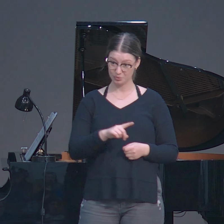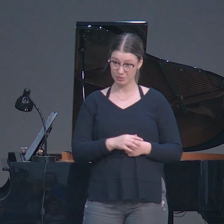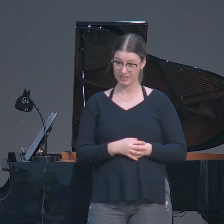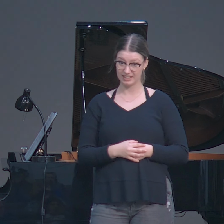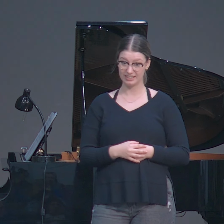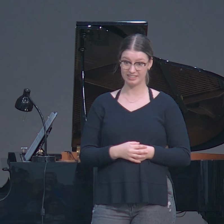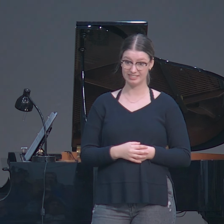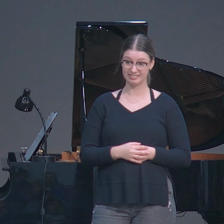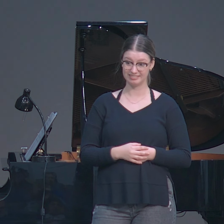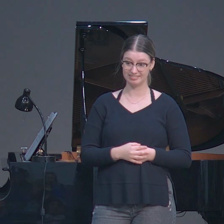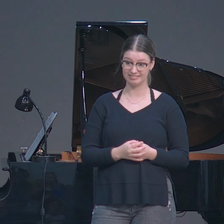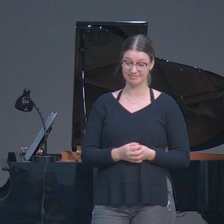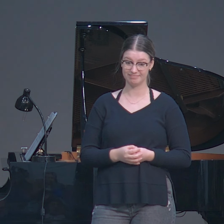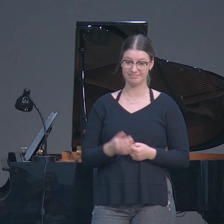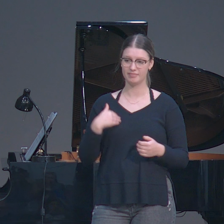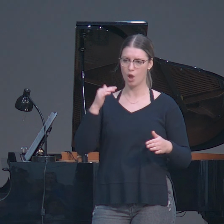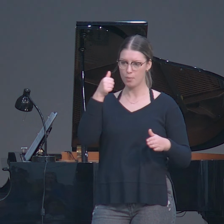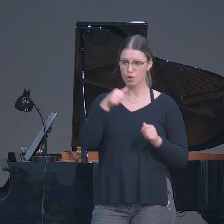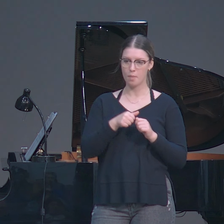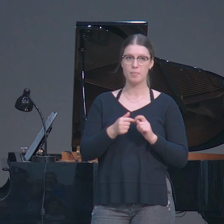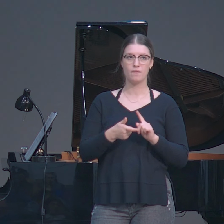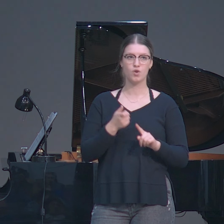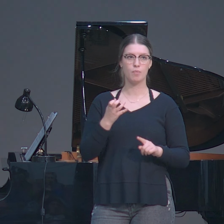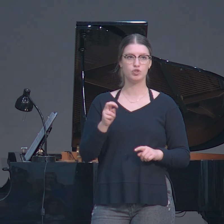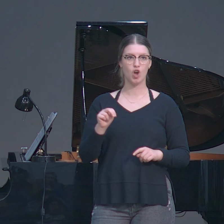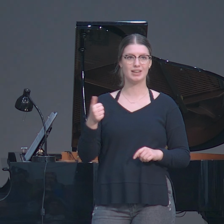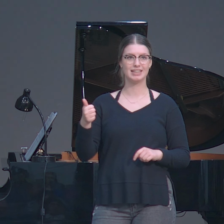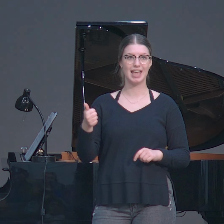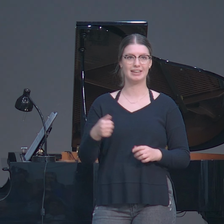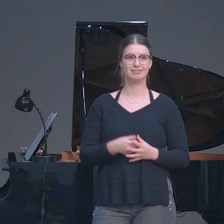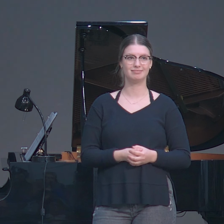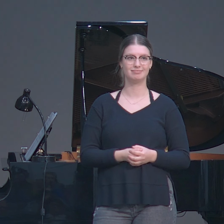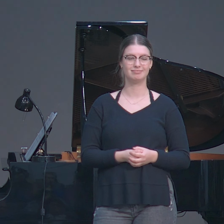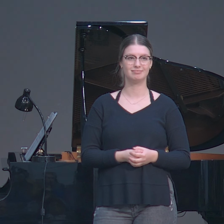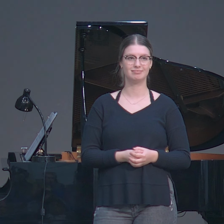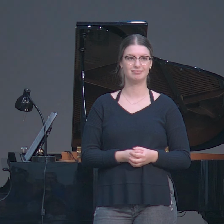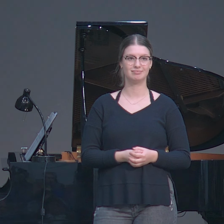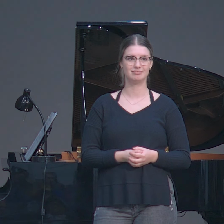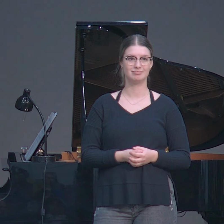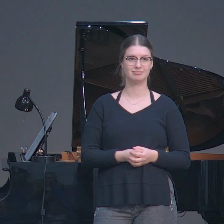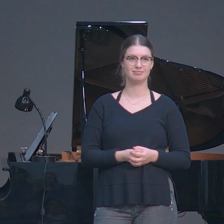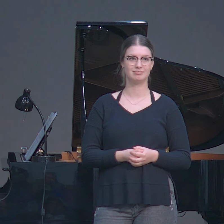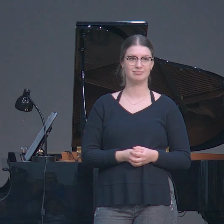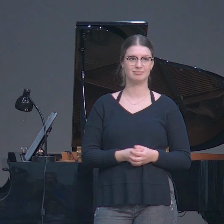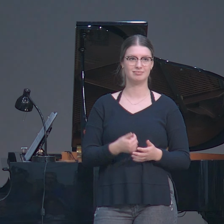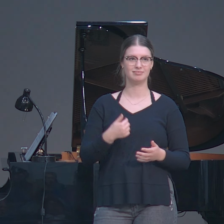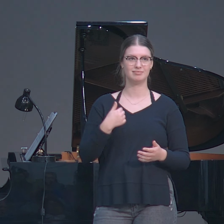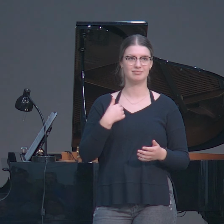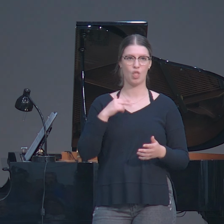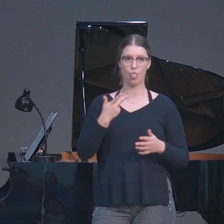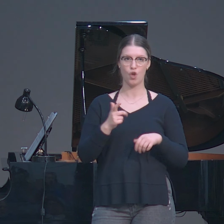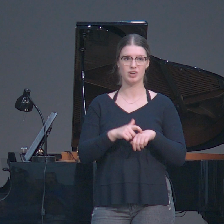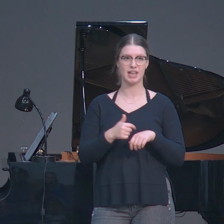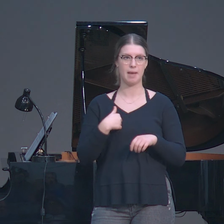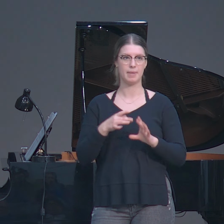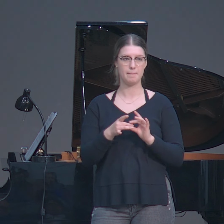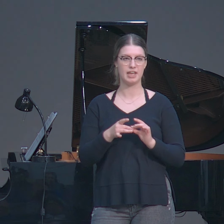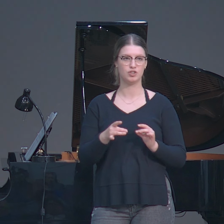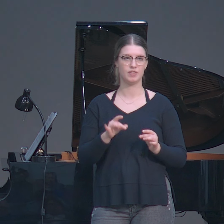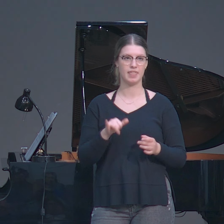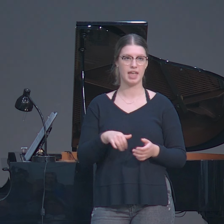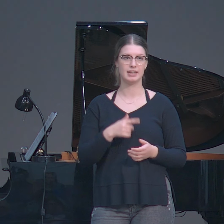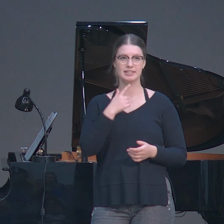I hope you can remember the words from John 10. This is the third time I've spoken them today.